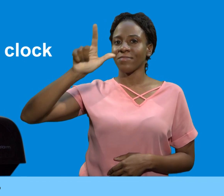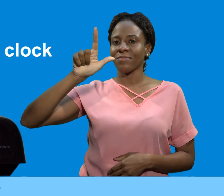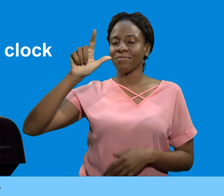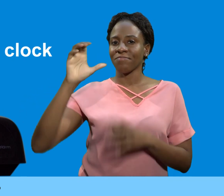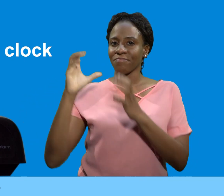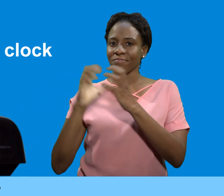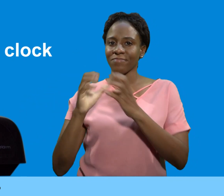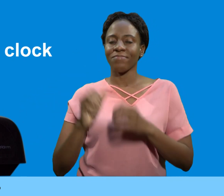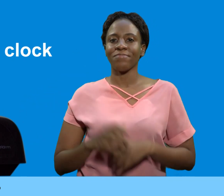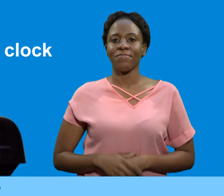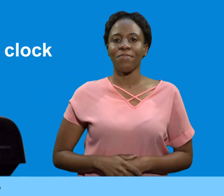and the digital.